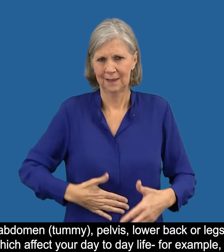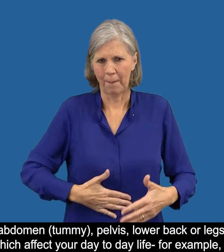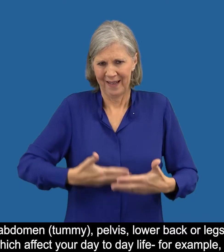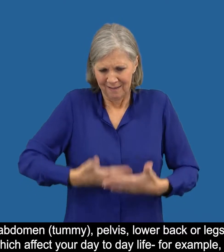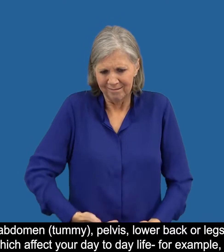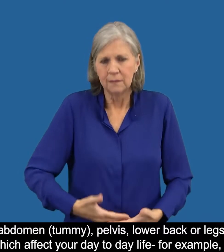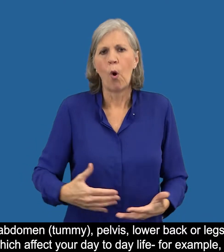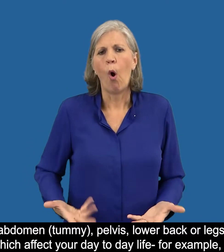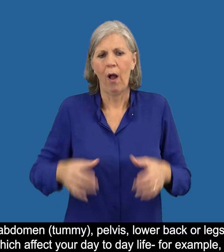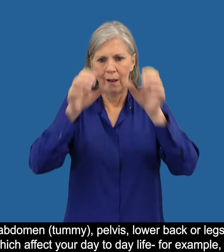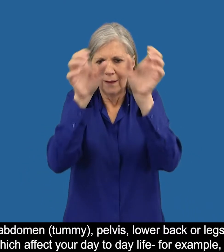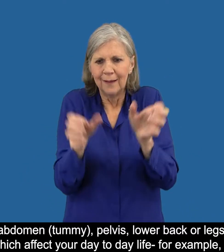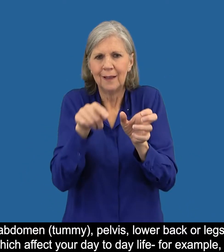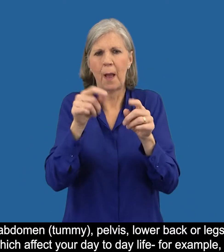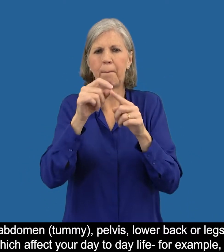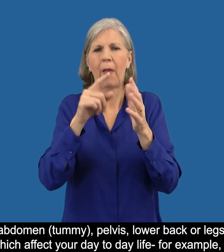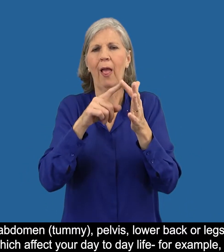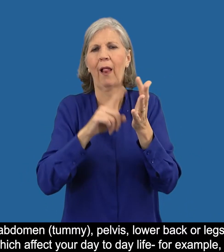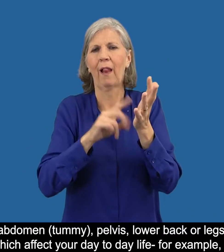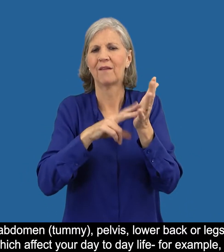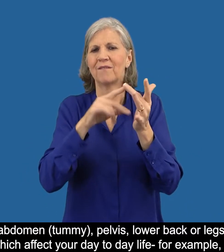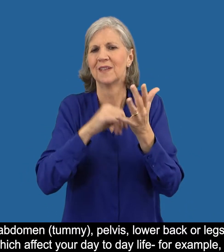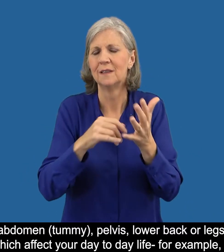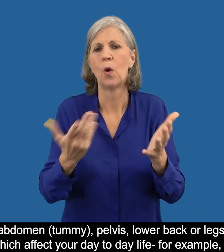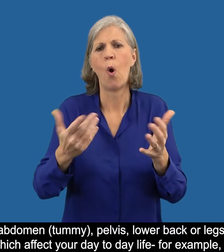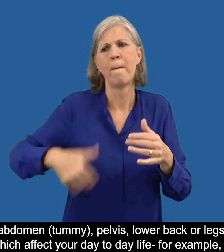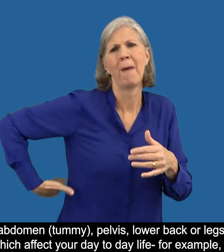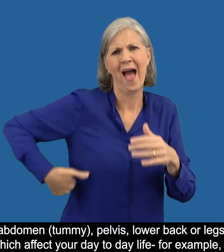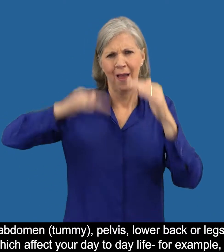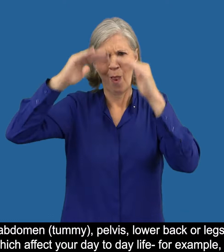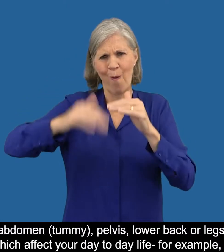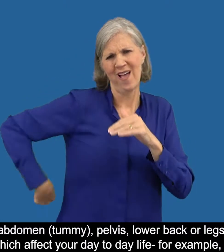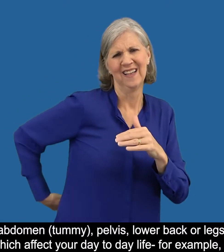pain in the lower abdomen, tummy, pelvis, lower back or legs.